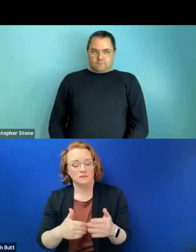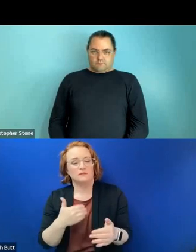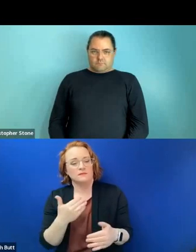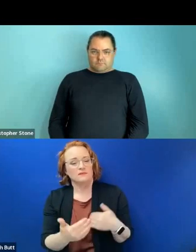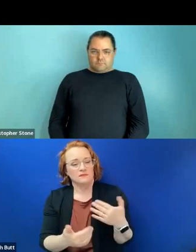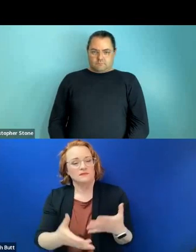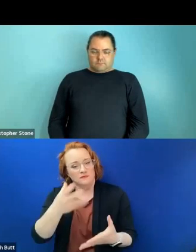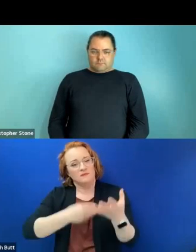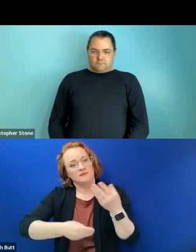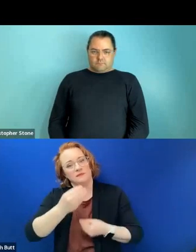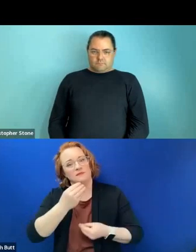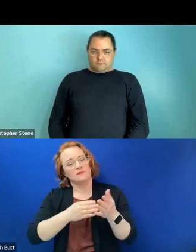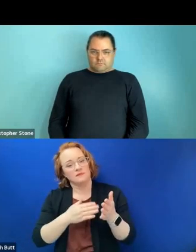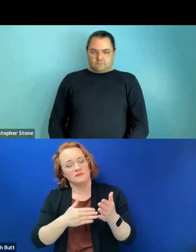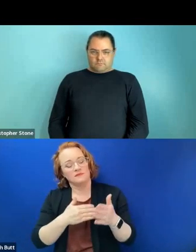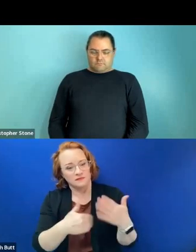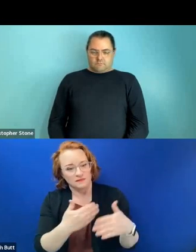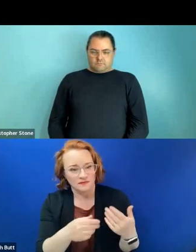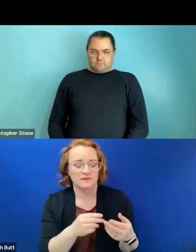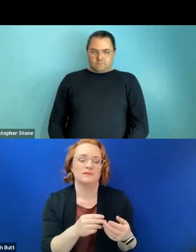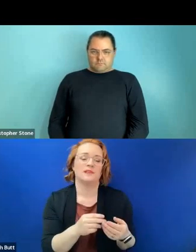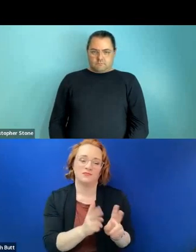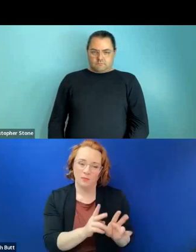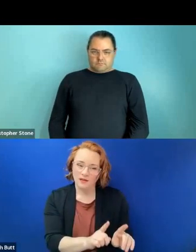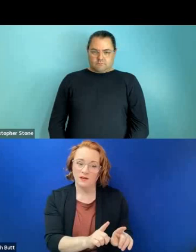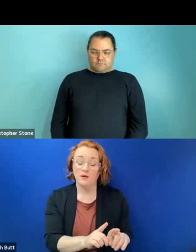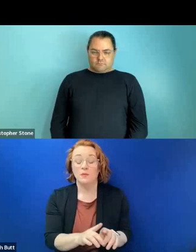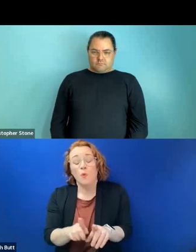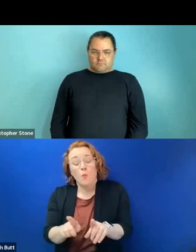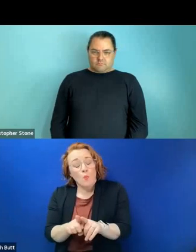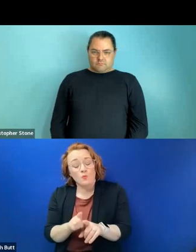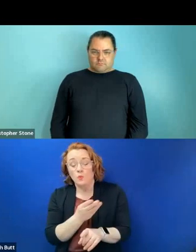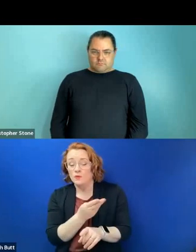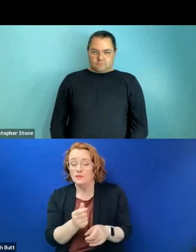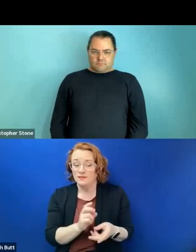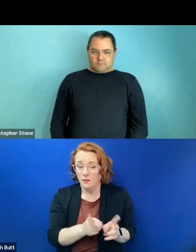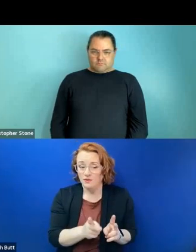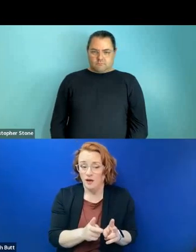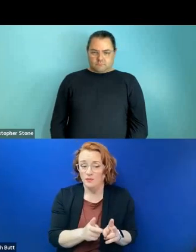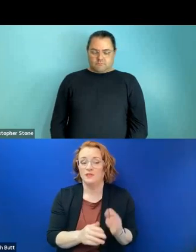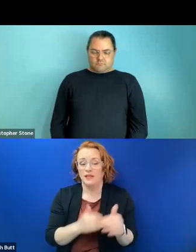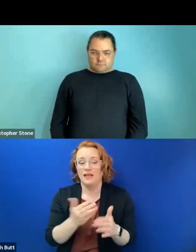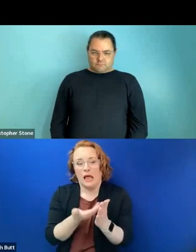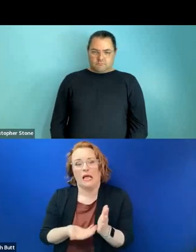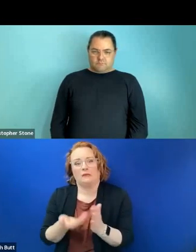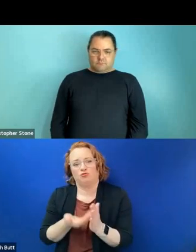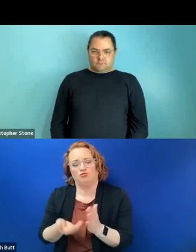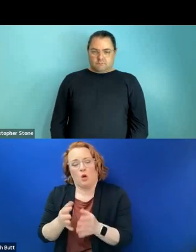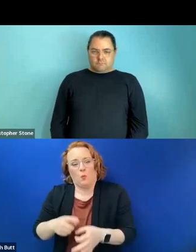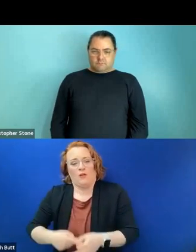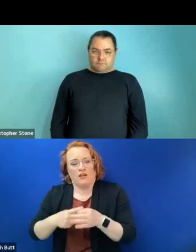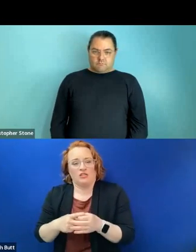an interpreter. However, there are also then interpreters who will go on and get additional qualifications and